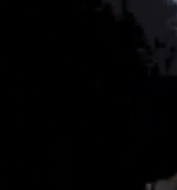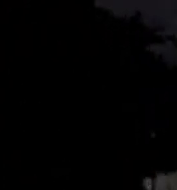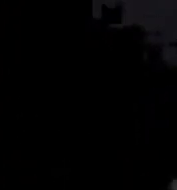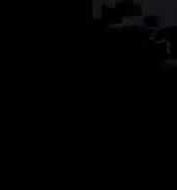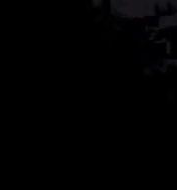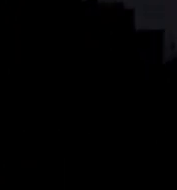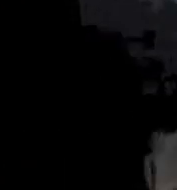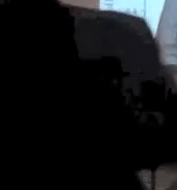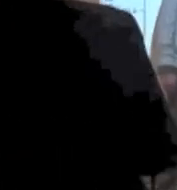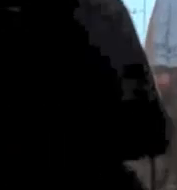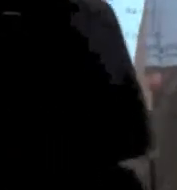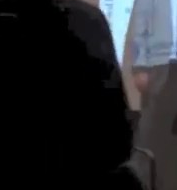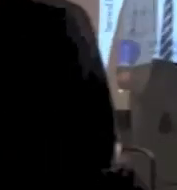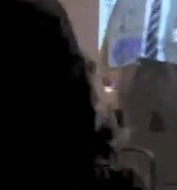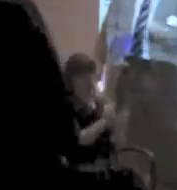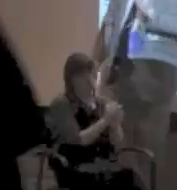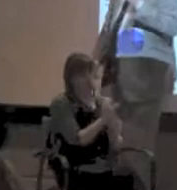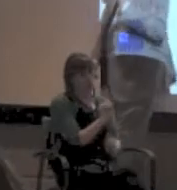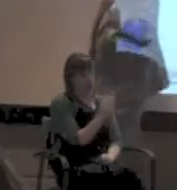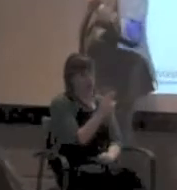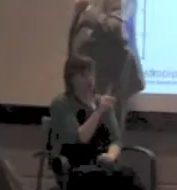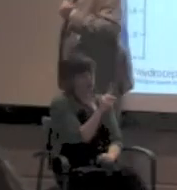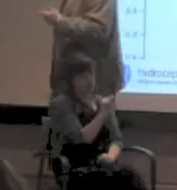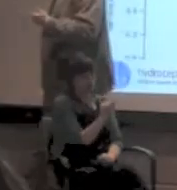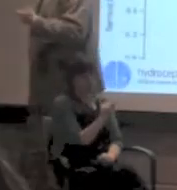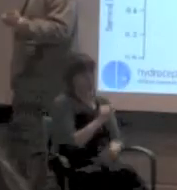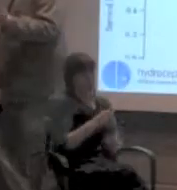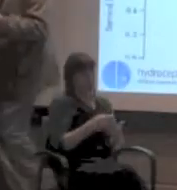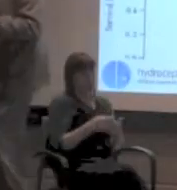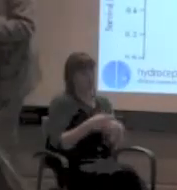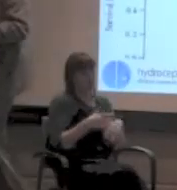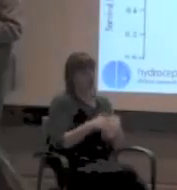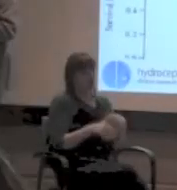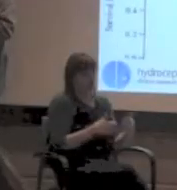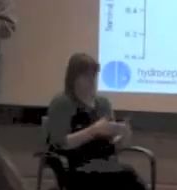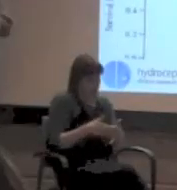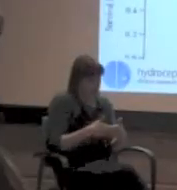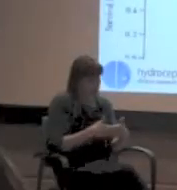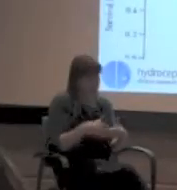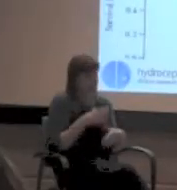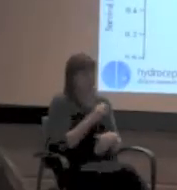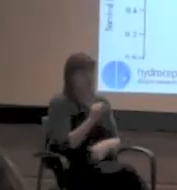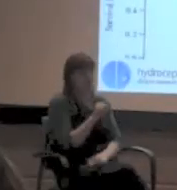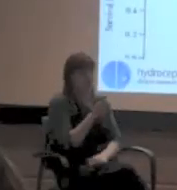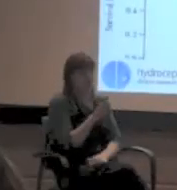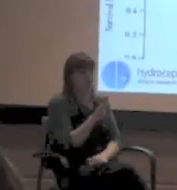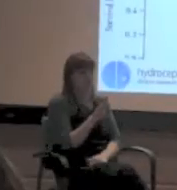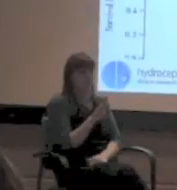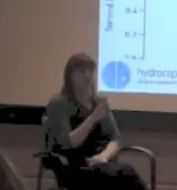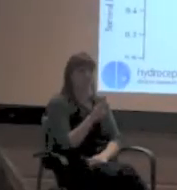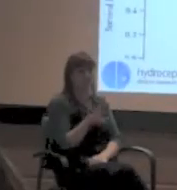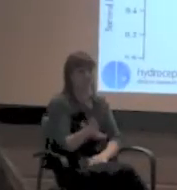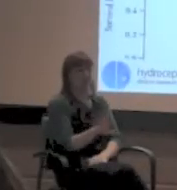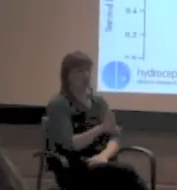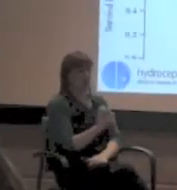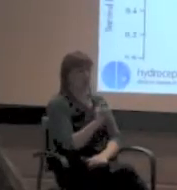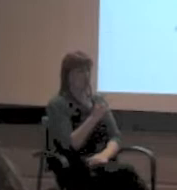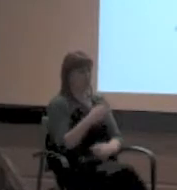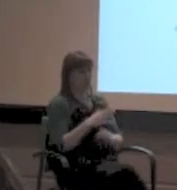spina bifida. So preemie babies and spina bifida babies, shunts block the most,